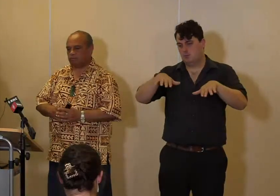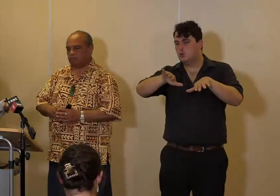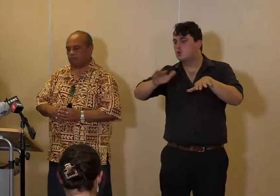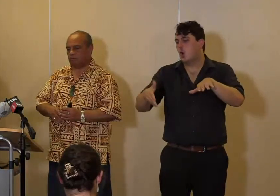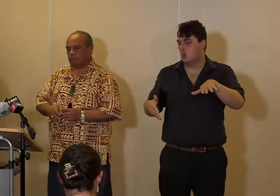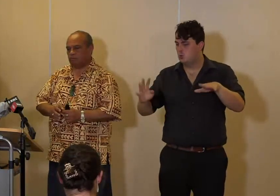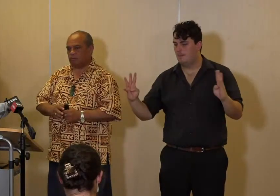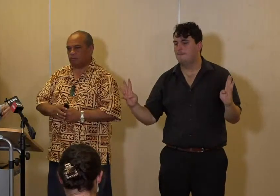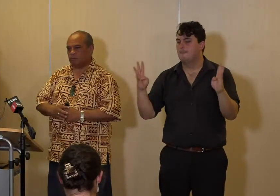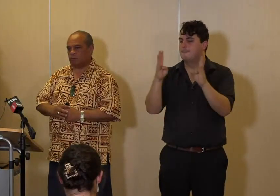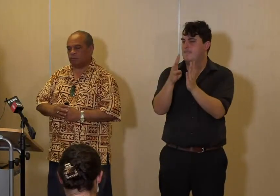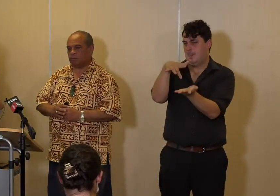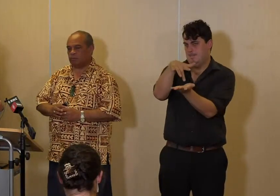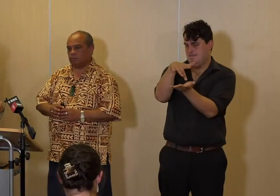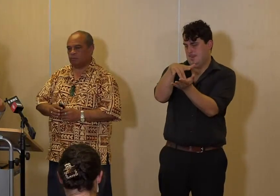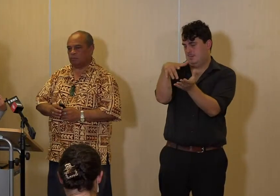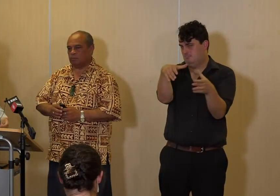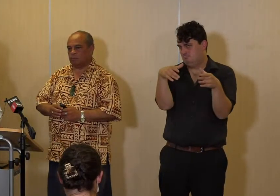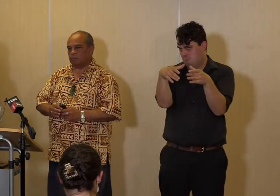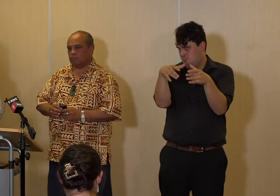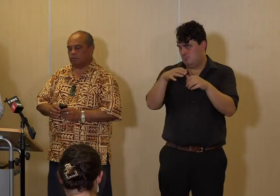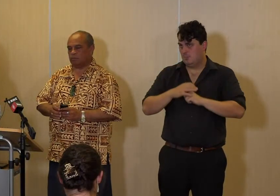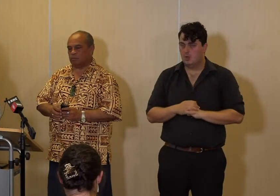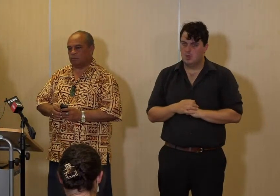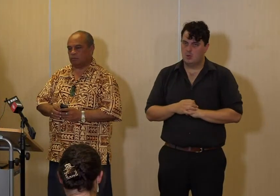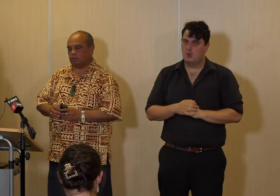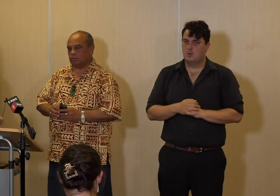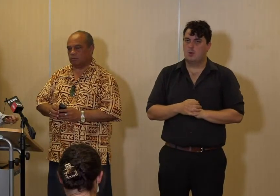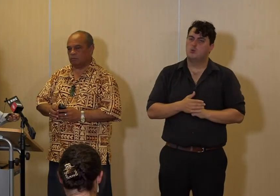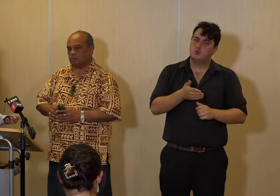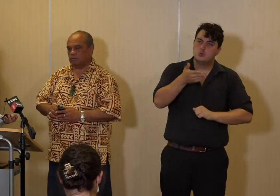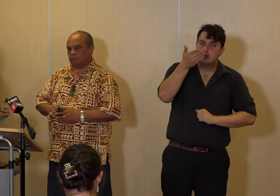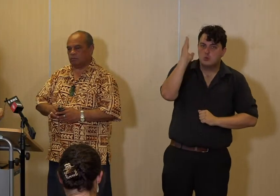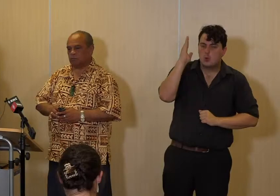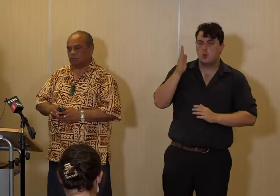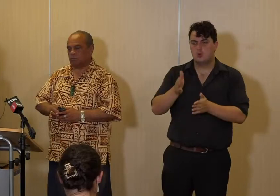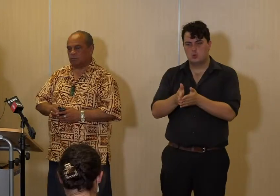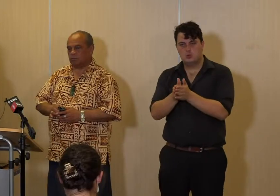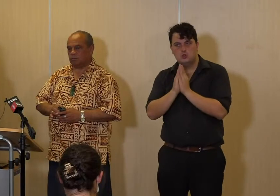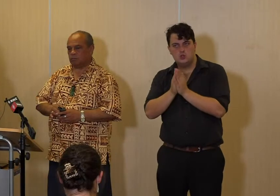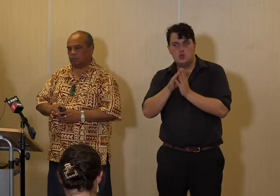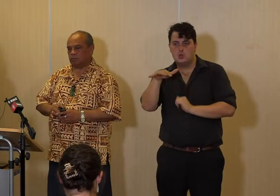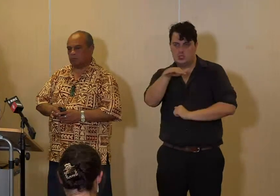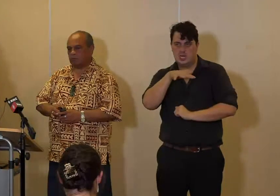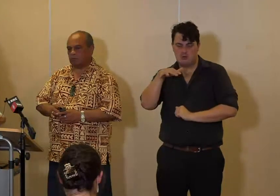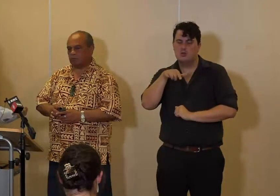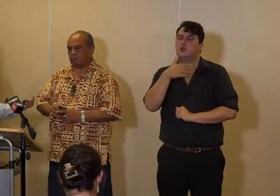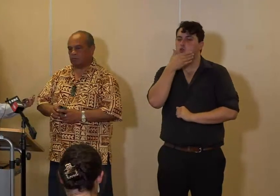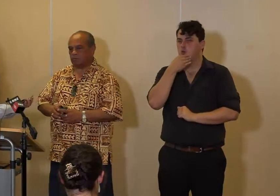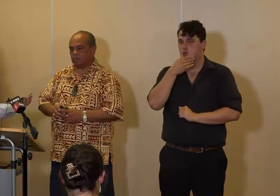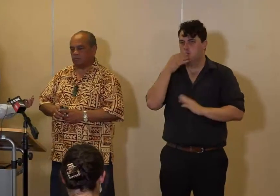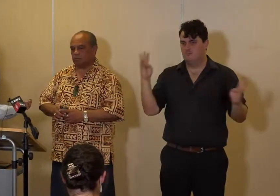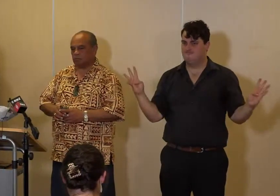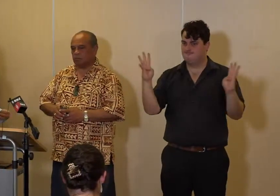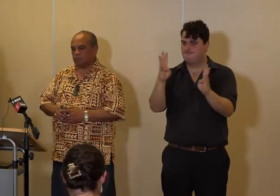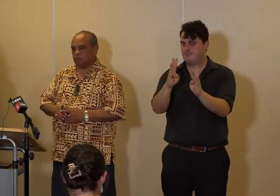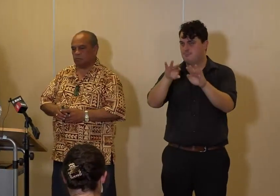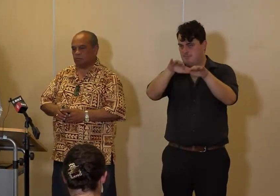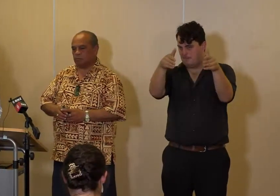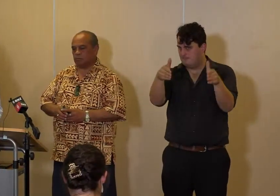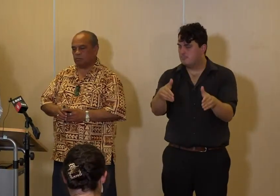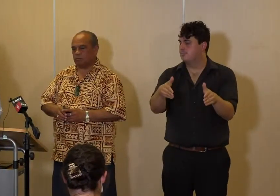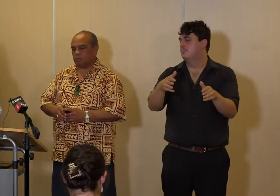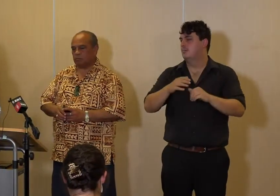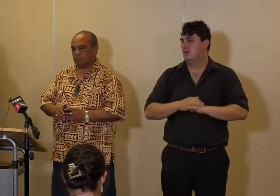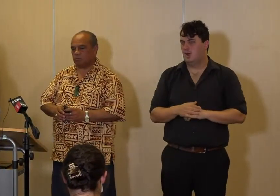with schools currently out, those facilities, church facilities, are being utilised locally, and that is as you would